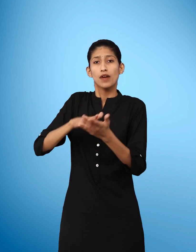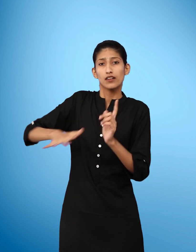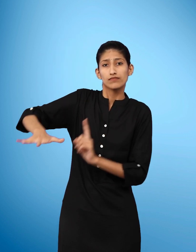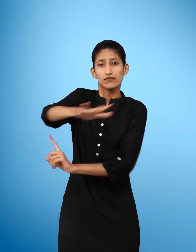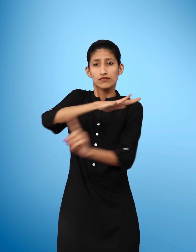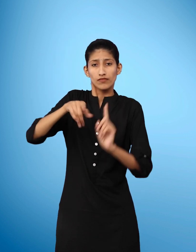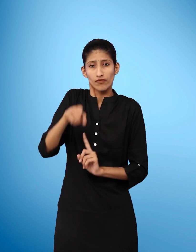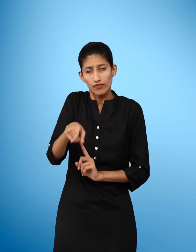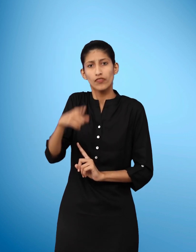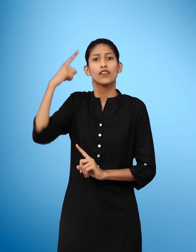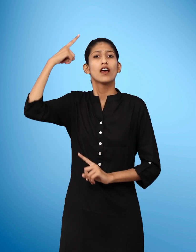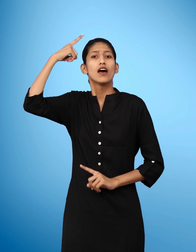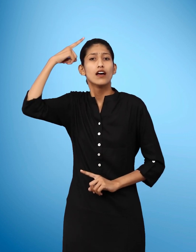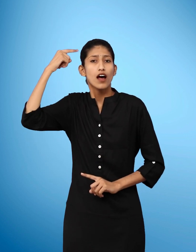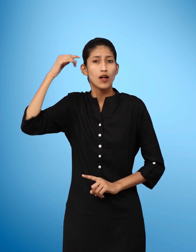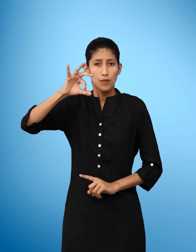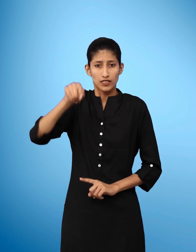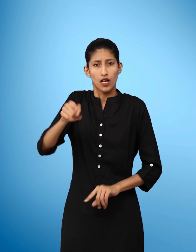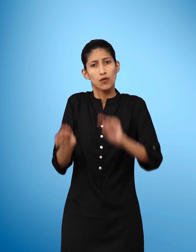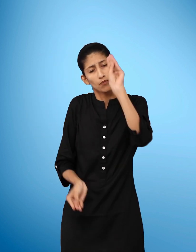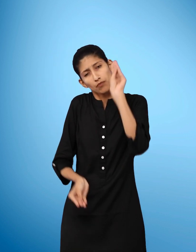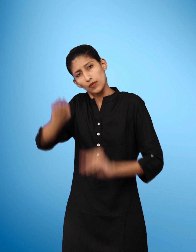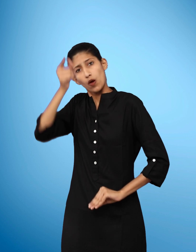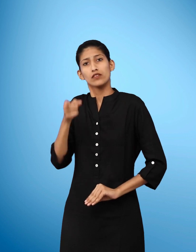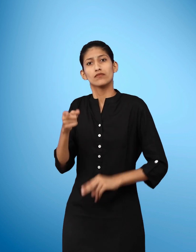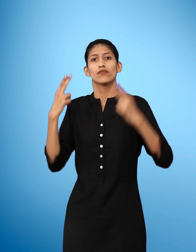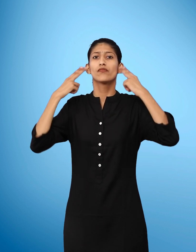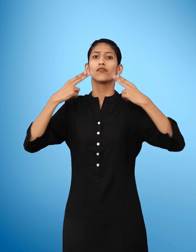So much so that it was known as black gold.